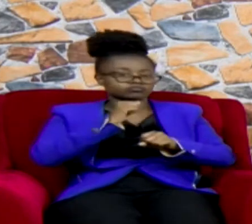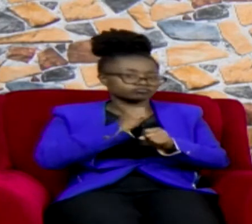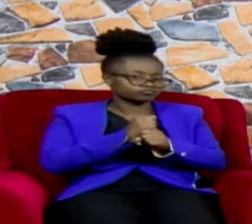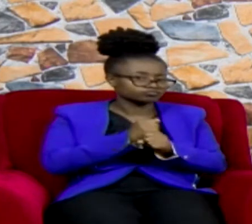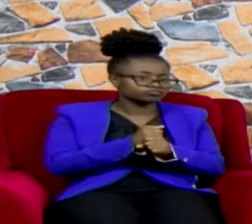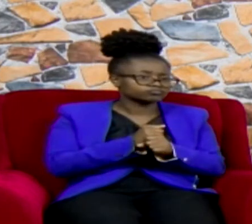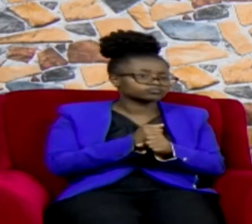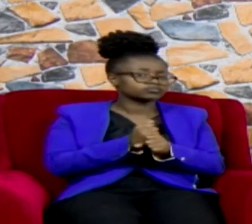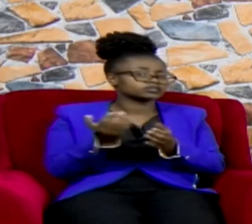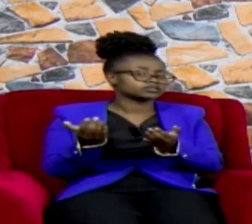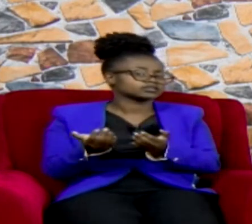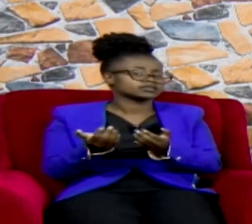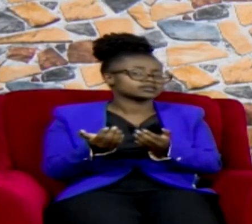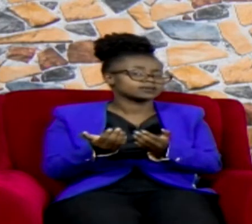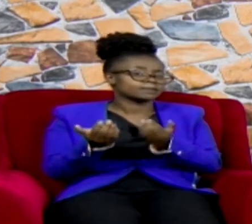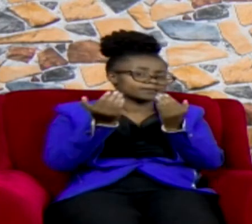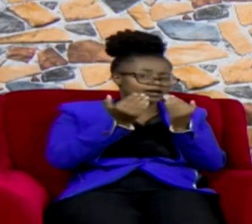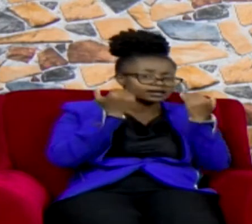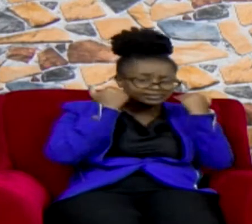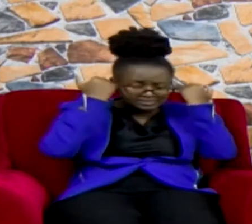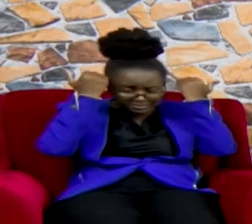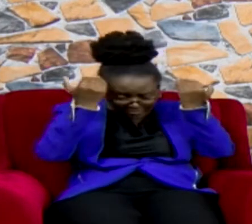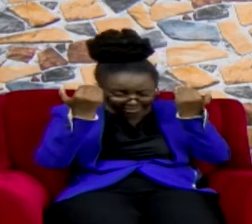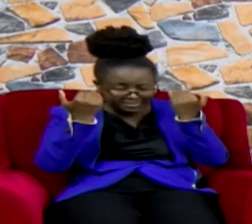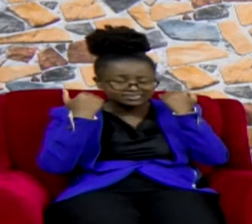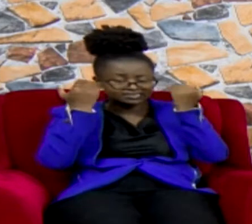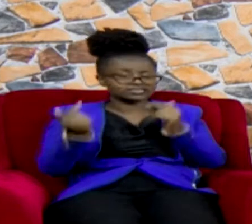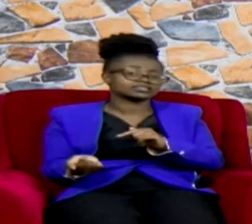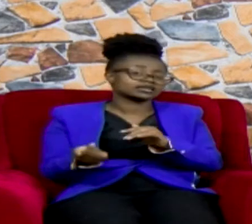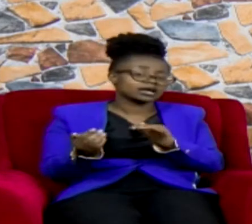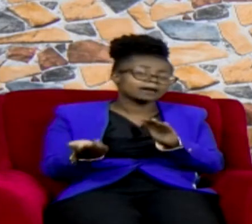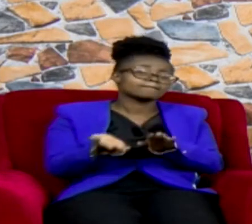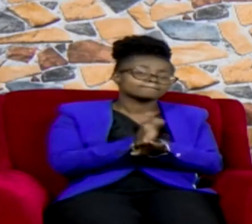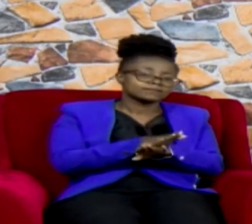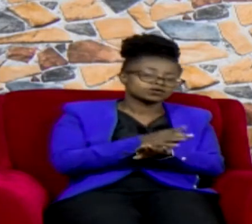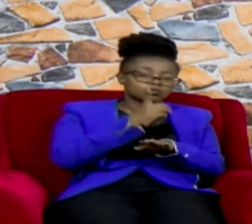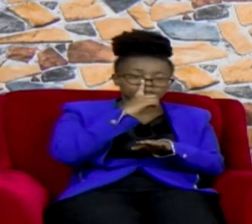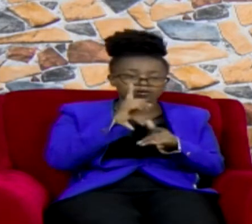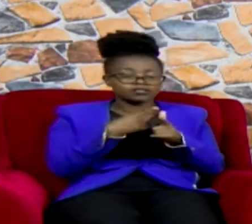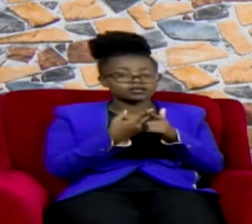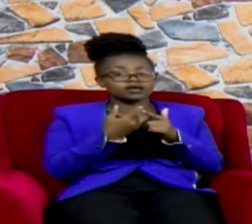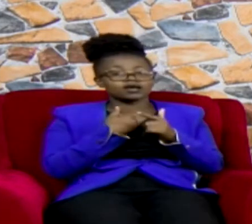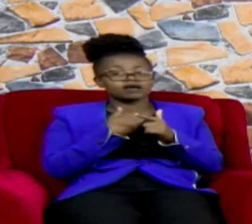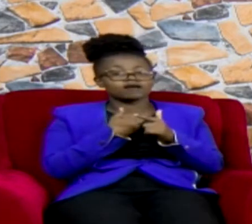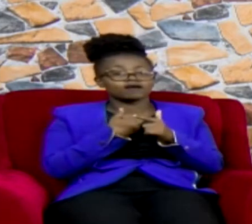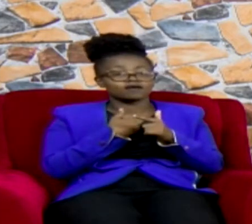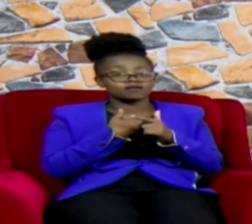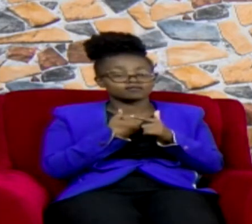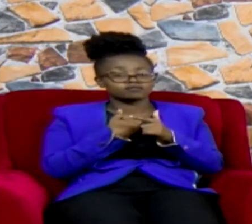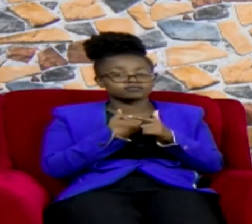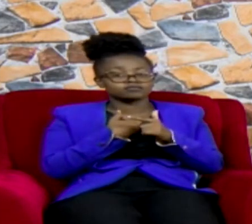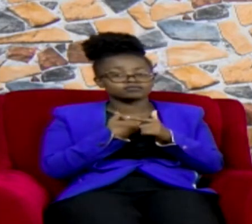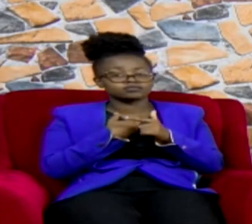I carry all the stress that I get throughout the workplace. I come back in the evening. Then I have to embrace this